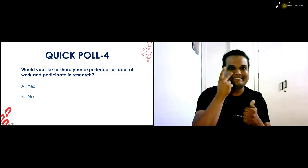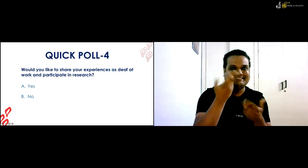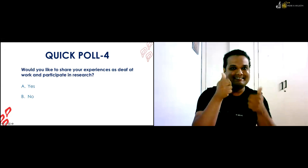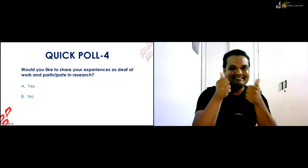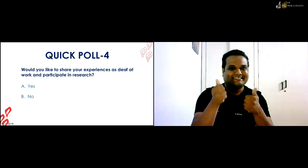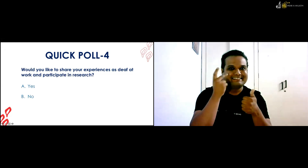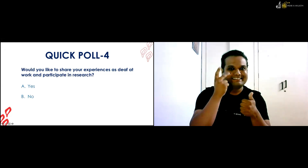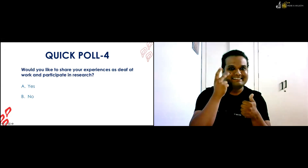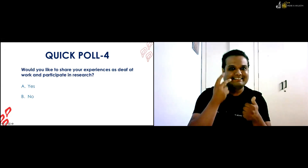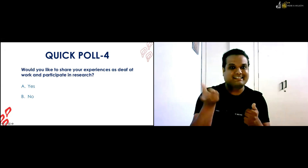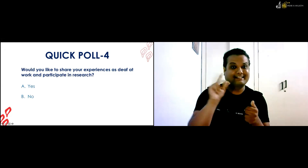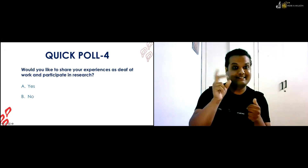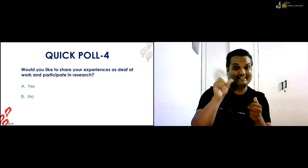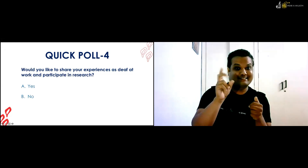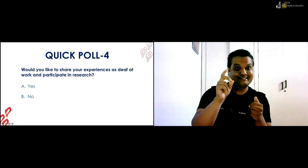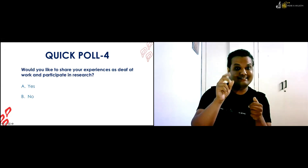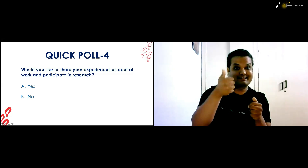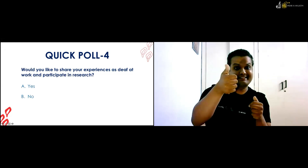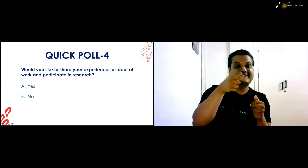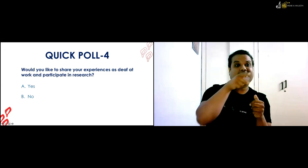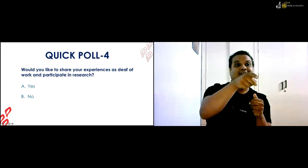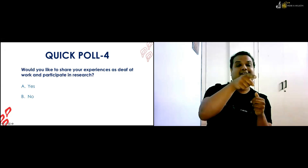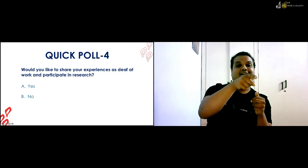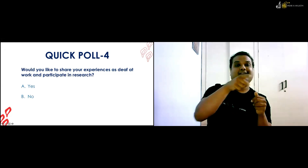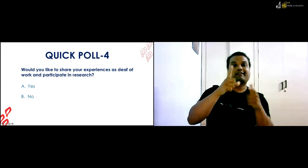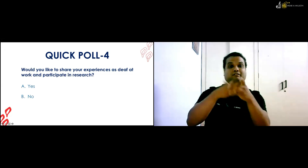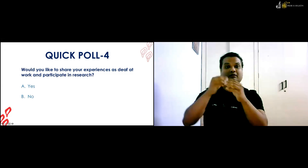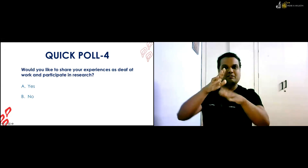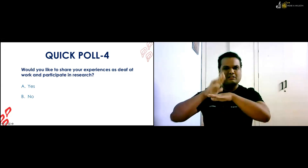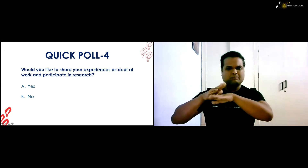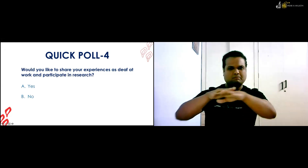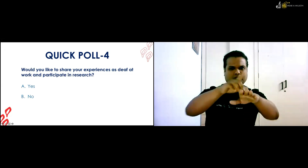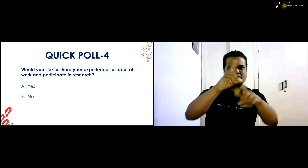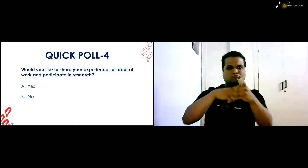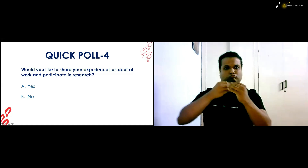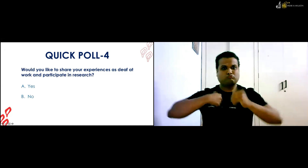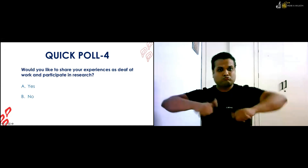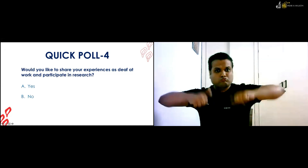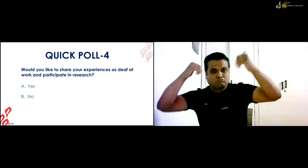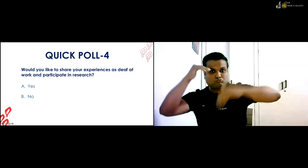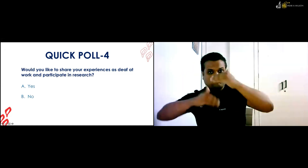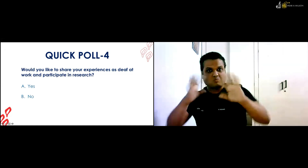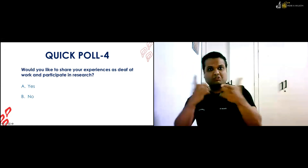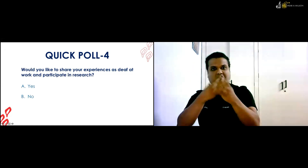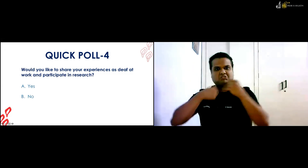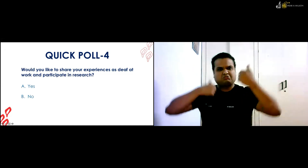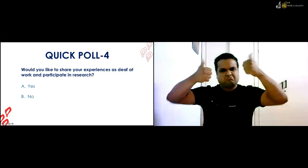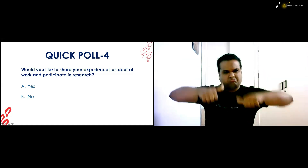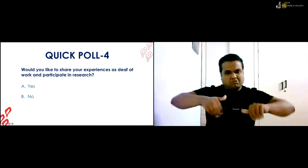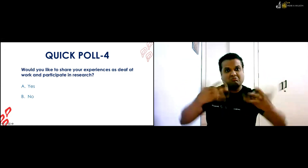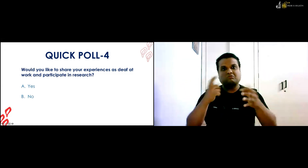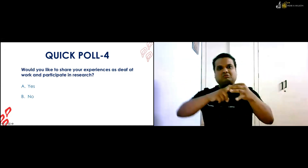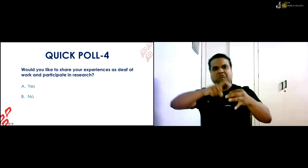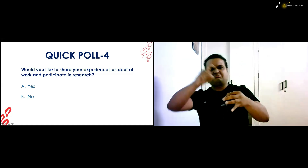Good, people are answering. Can we see a result? Okay, once again. Okay, so you are working,